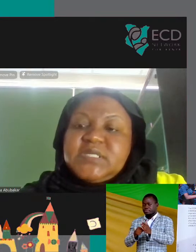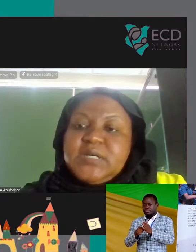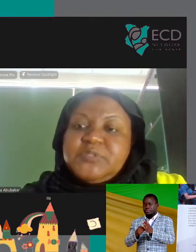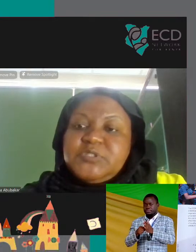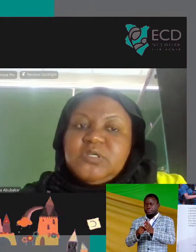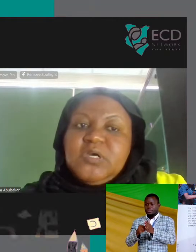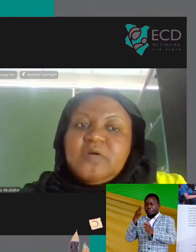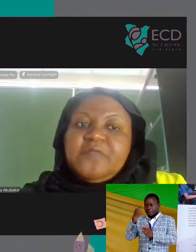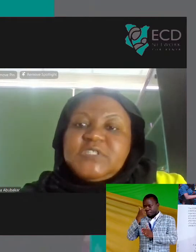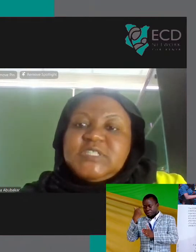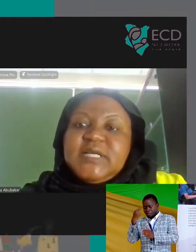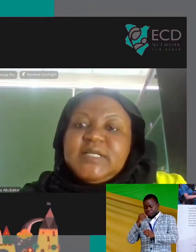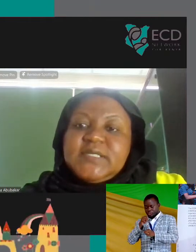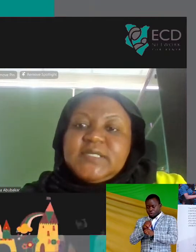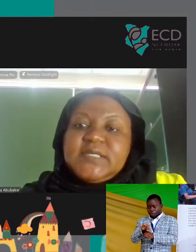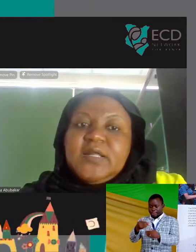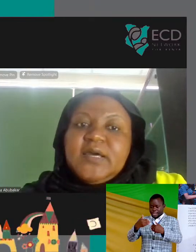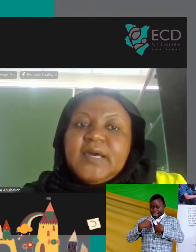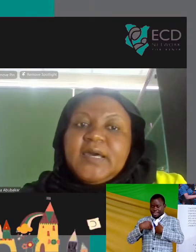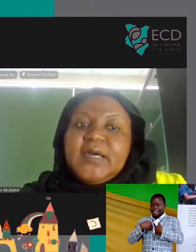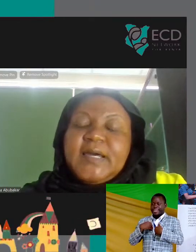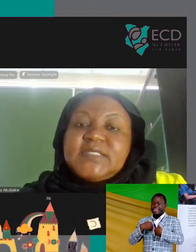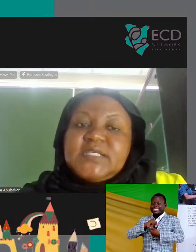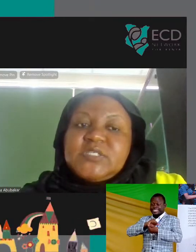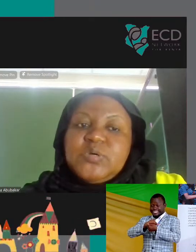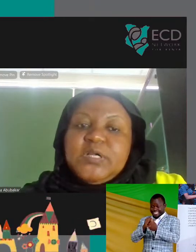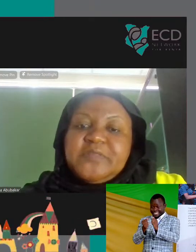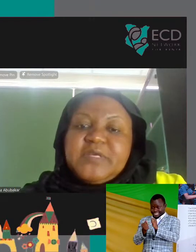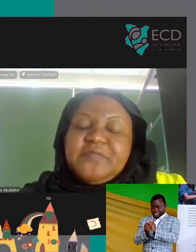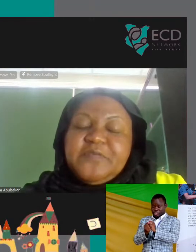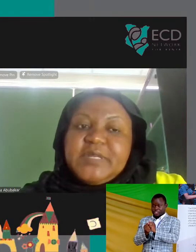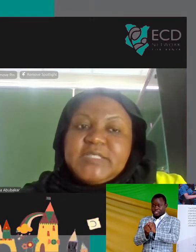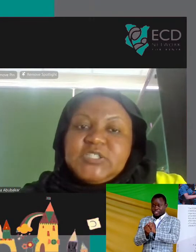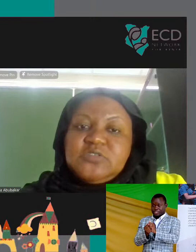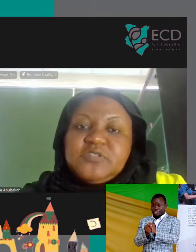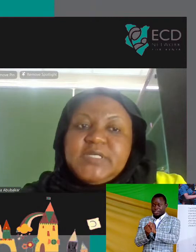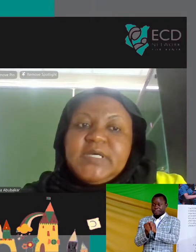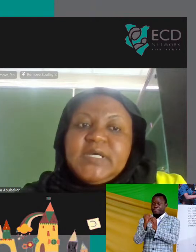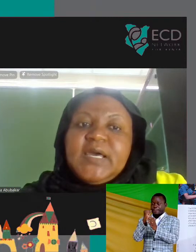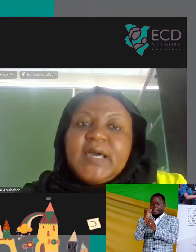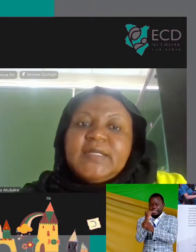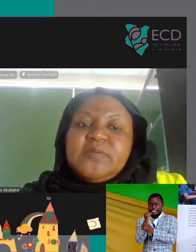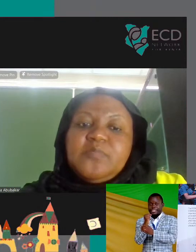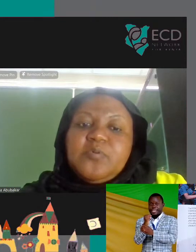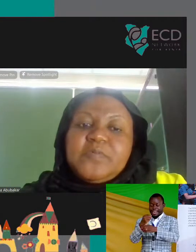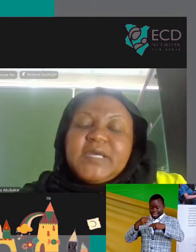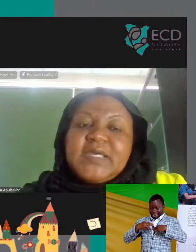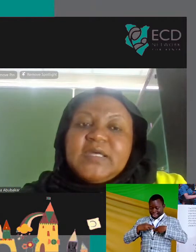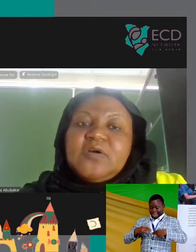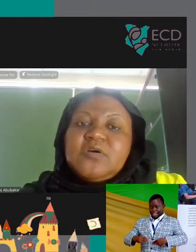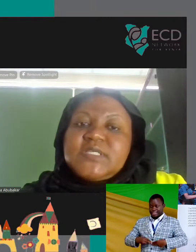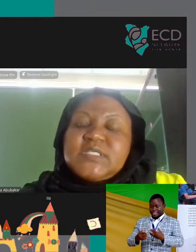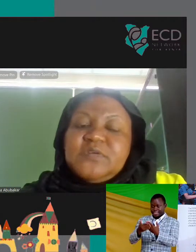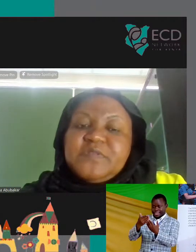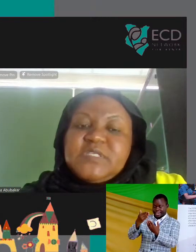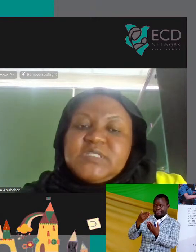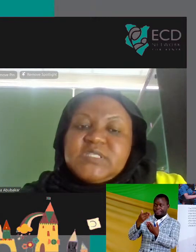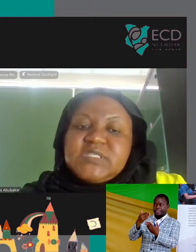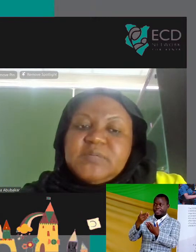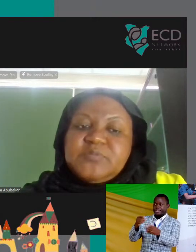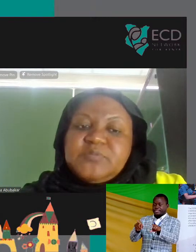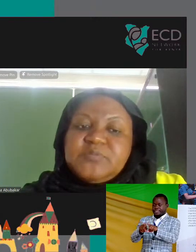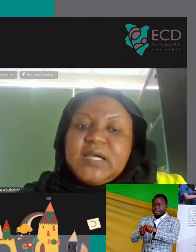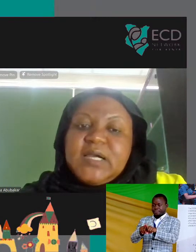major disruption for childcare, access to healthcare for their children. And the key causes of